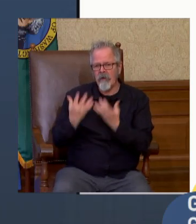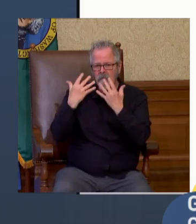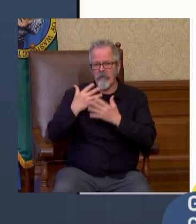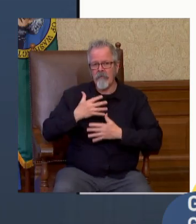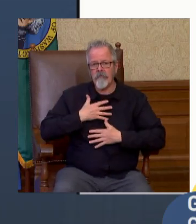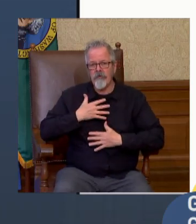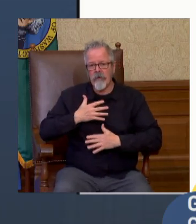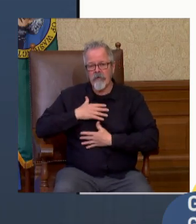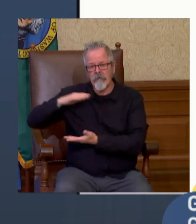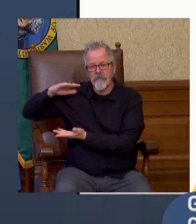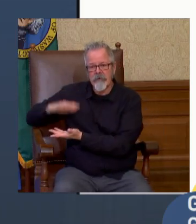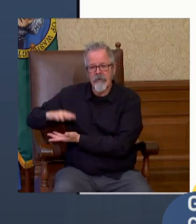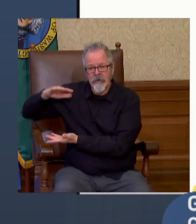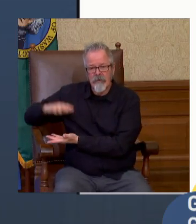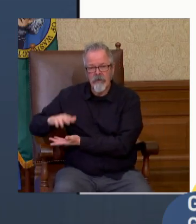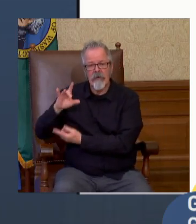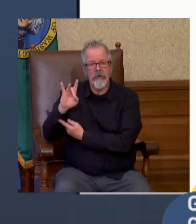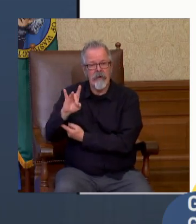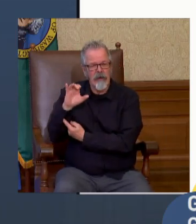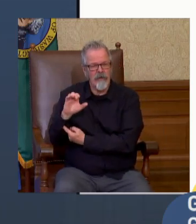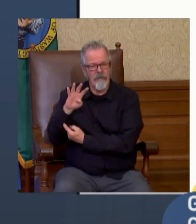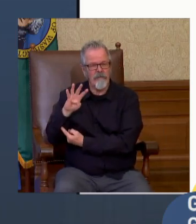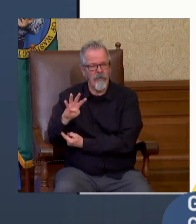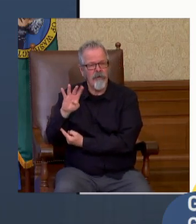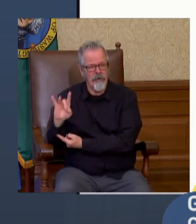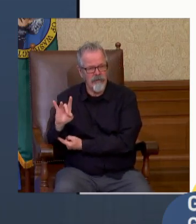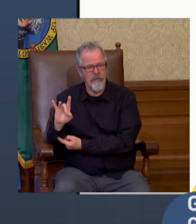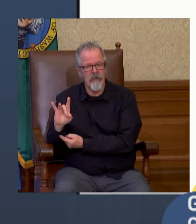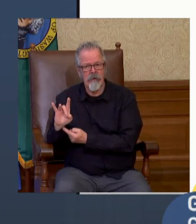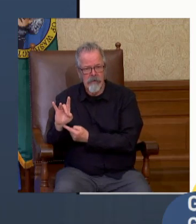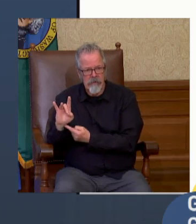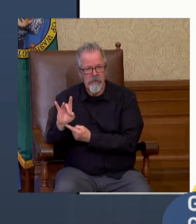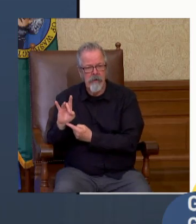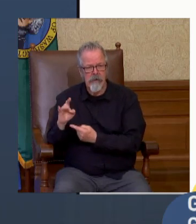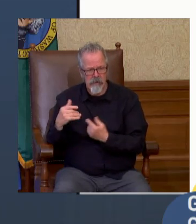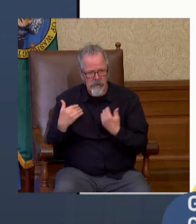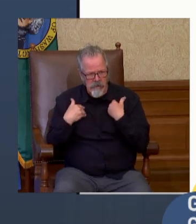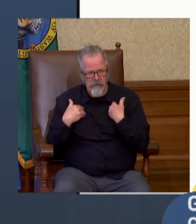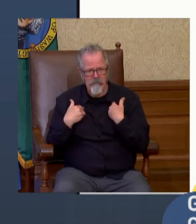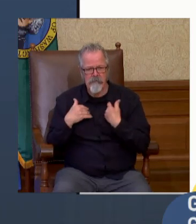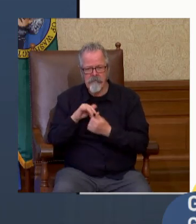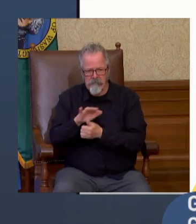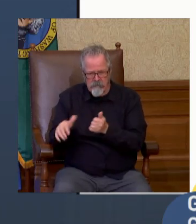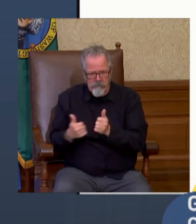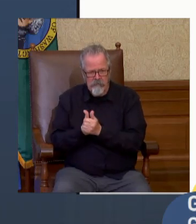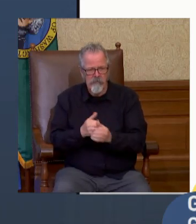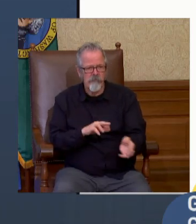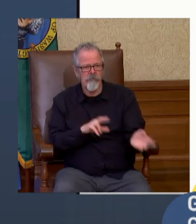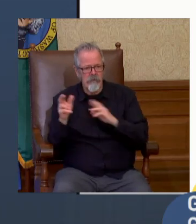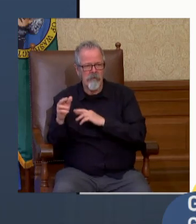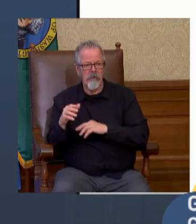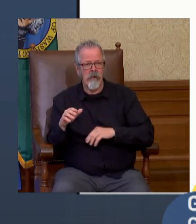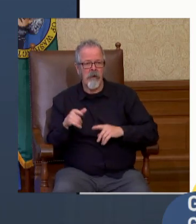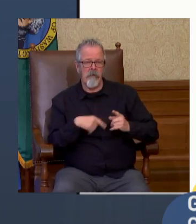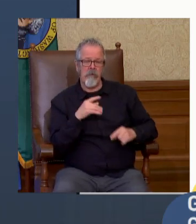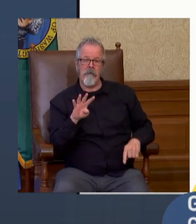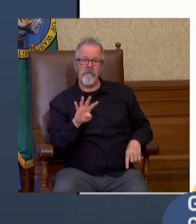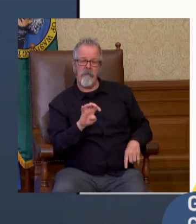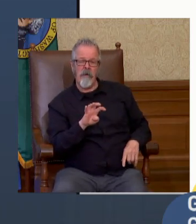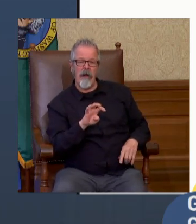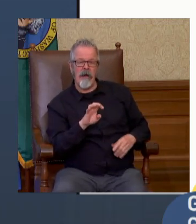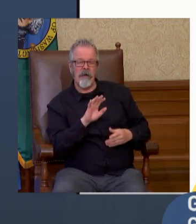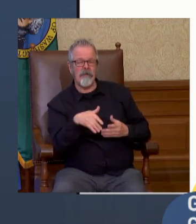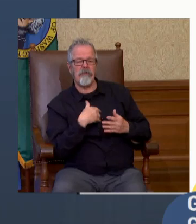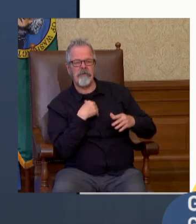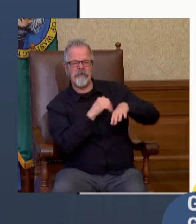ventilators to the federal government, and that's a good thing. And this is frankly a testimony, this graph, to